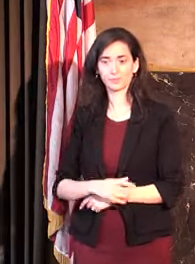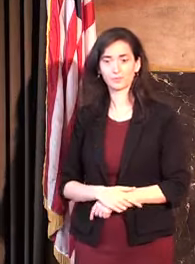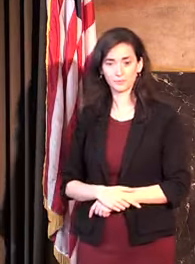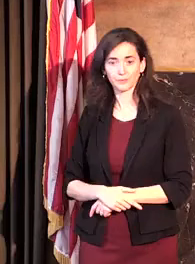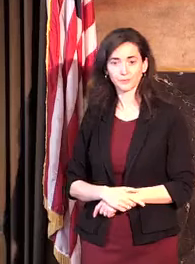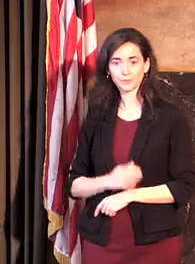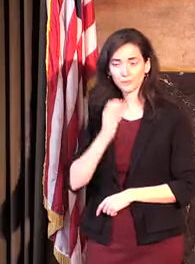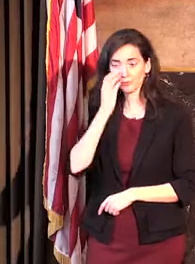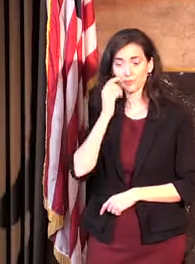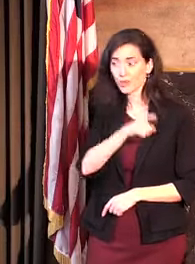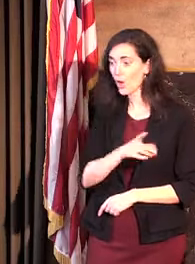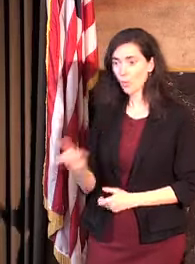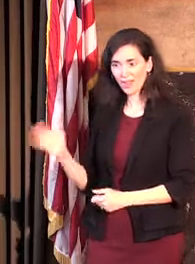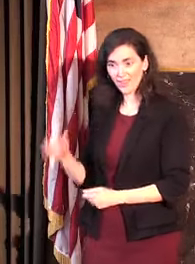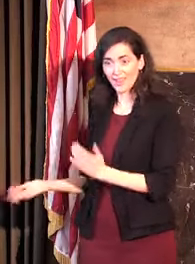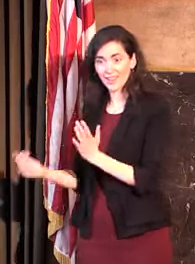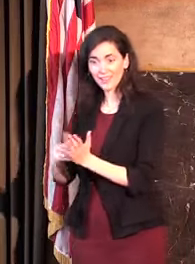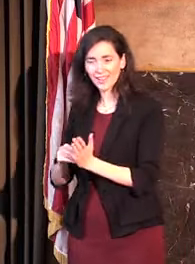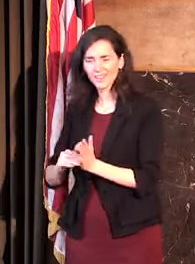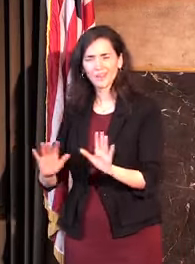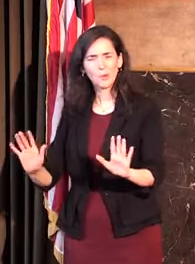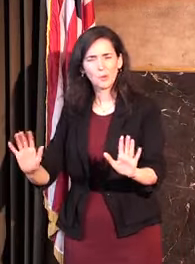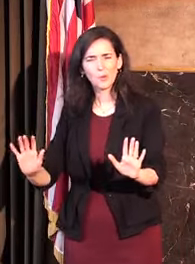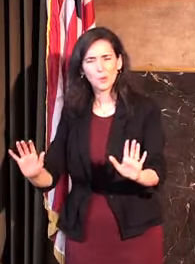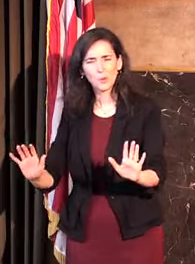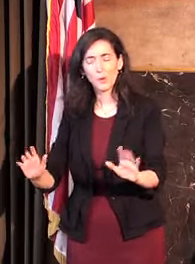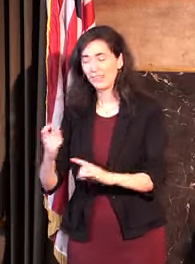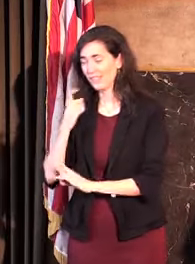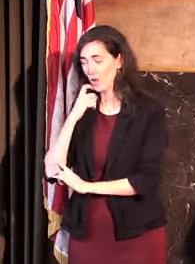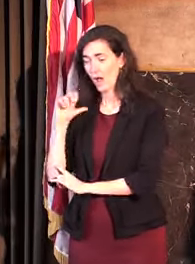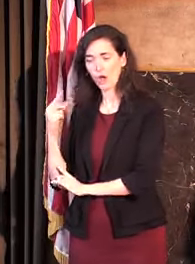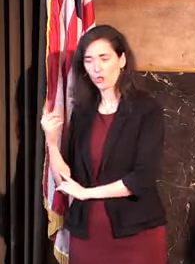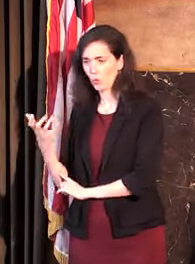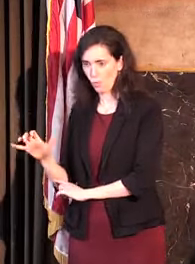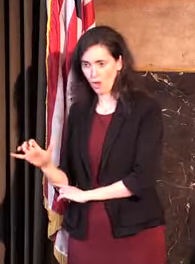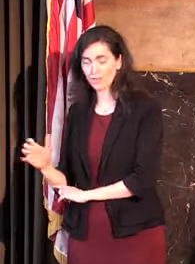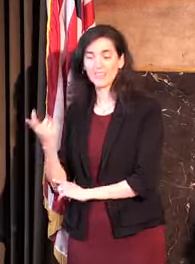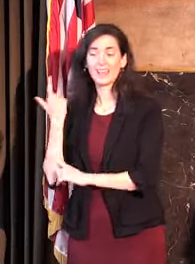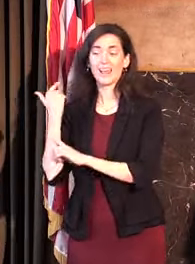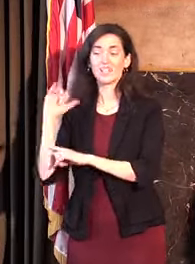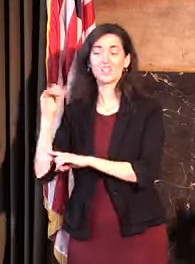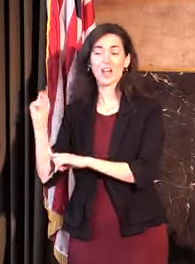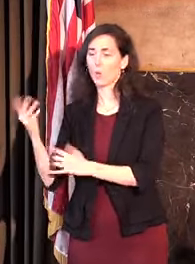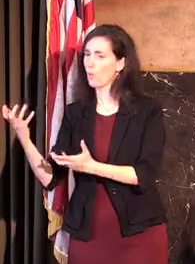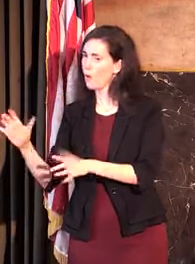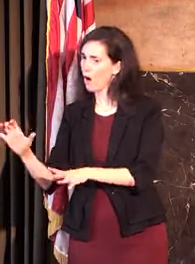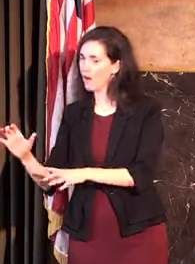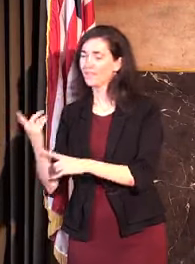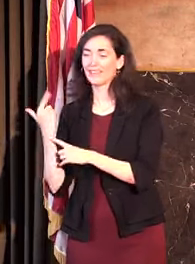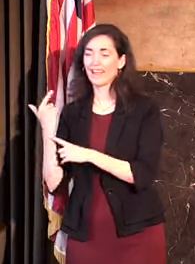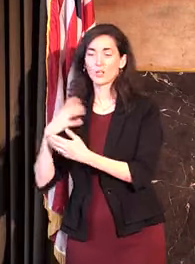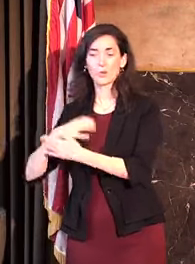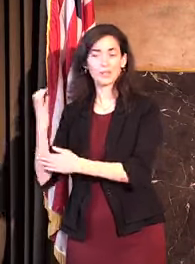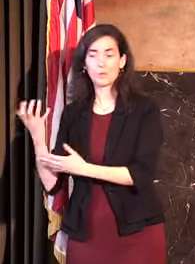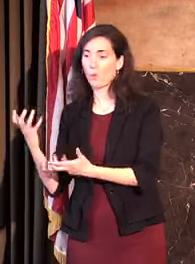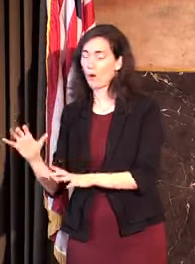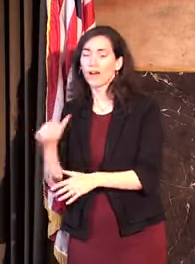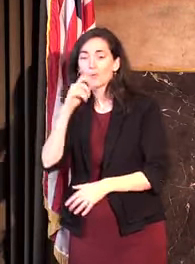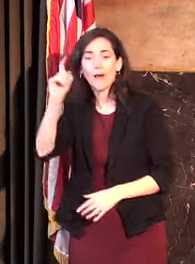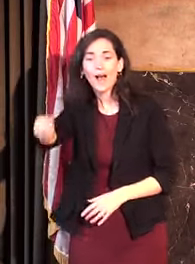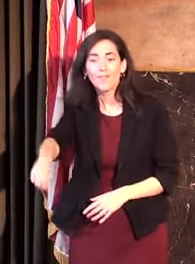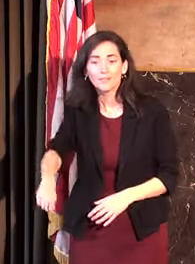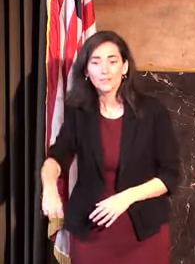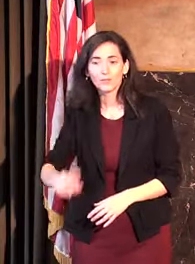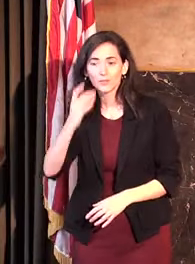We don't want to go back there. We don't want to go back to August. We don't want to go back to last January. We don't want to go back to last Christmas Day. And we don't have to, because